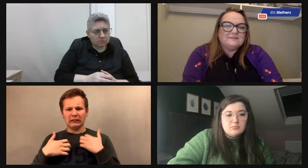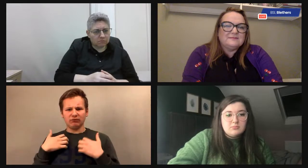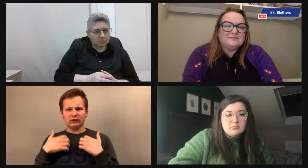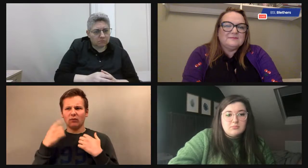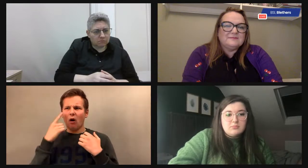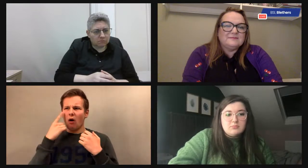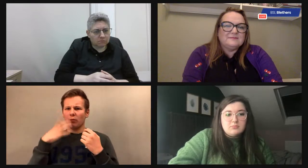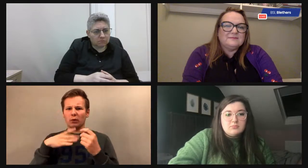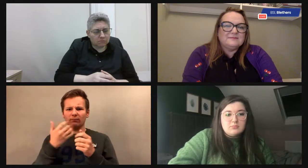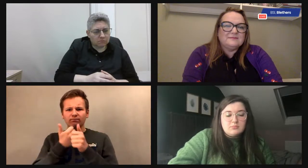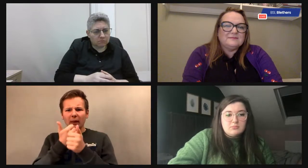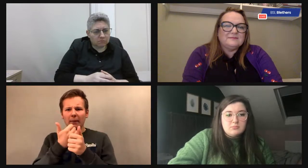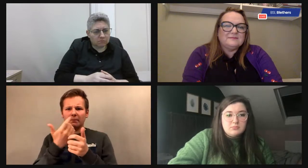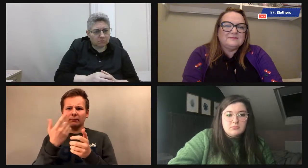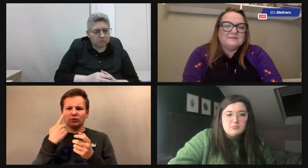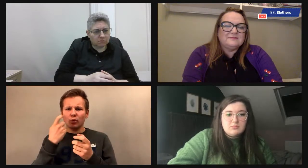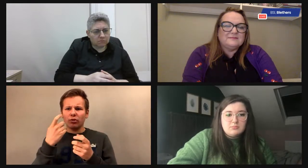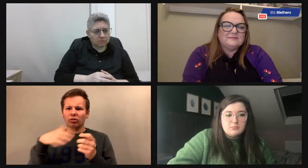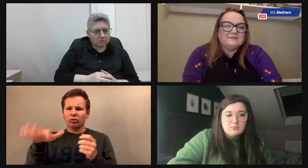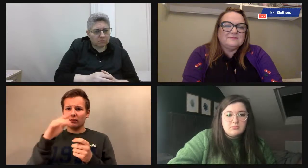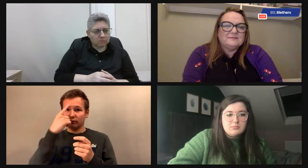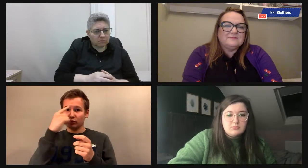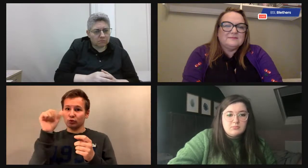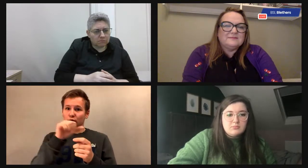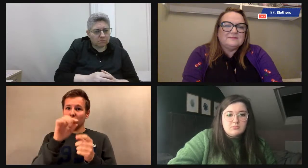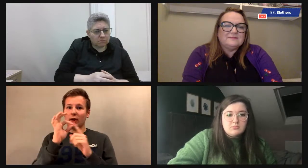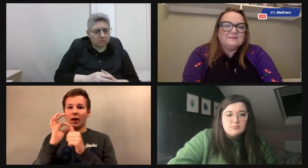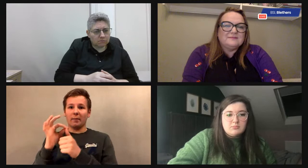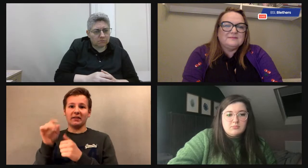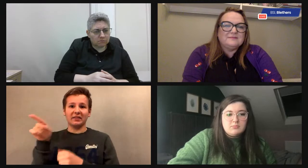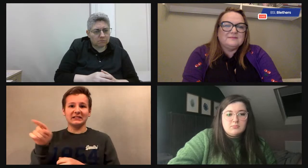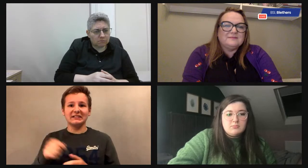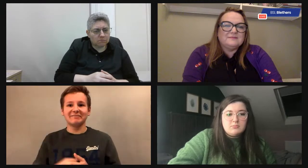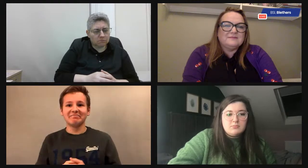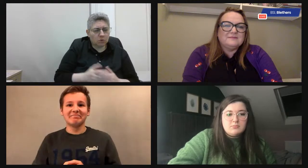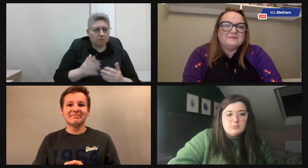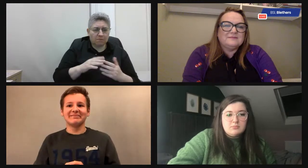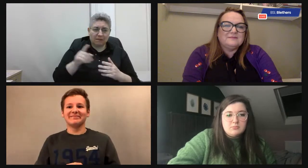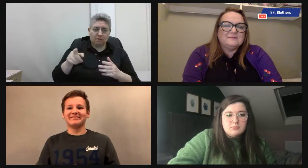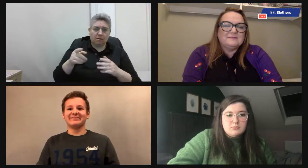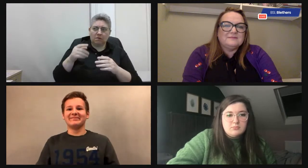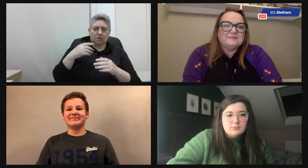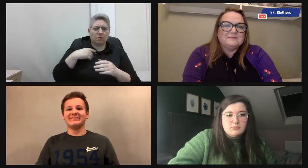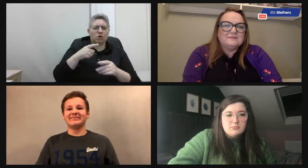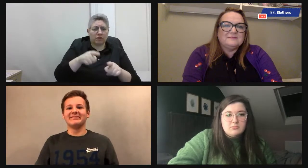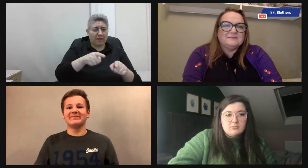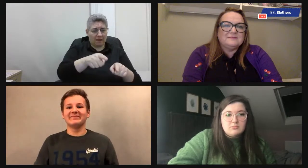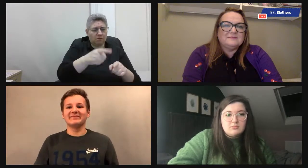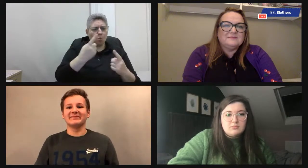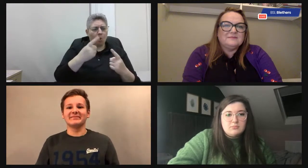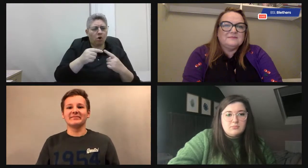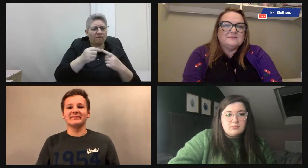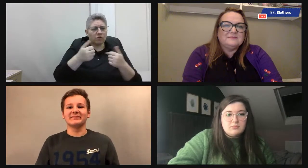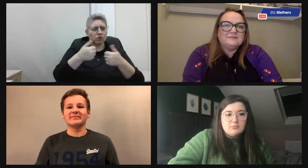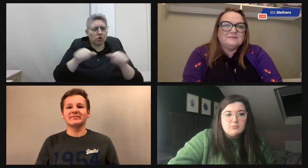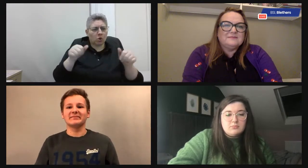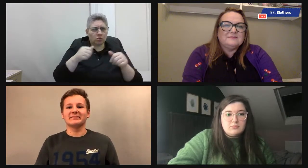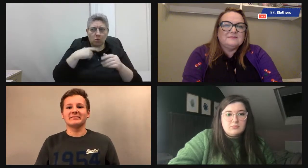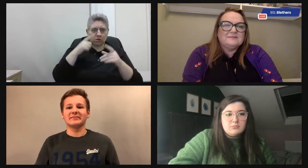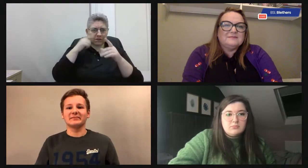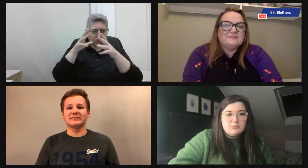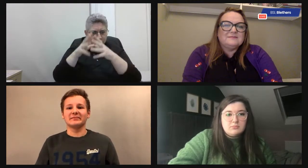that would be really good. I think that would be really good. It would raise the profile and actually start that dialogue. I think that would be